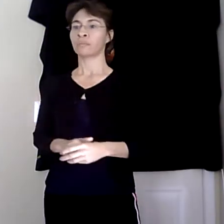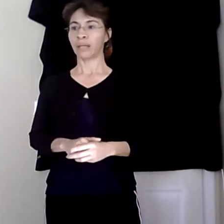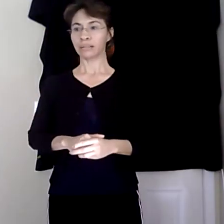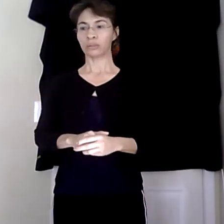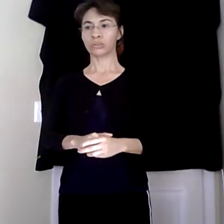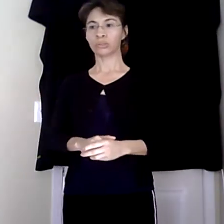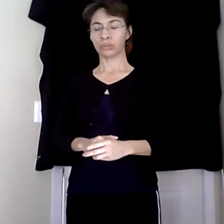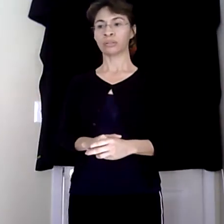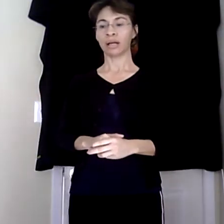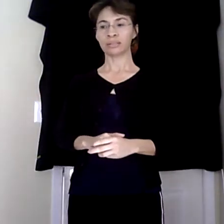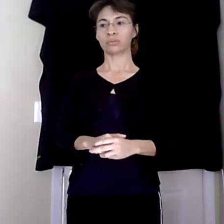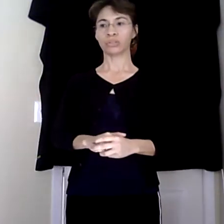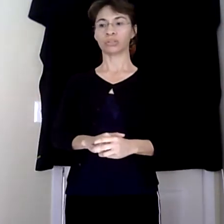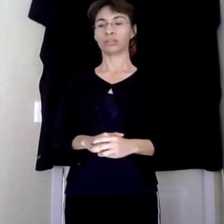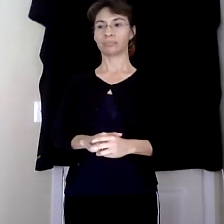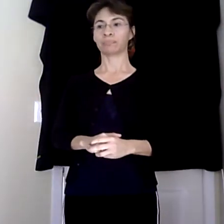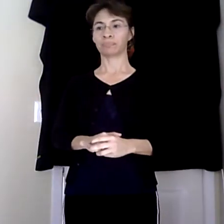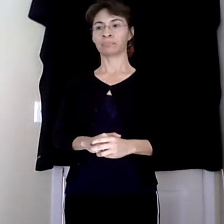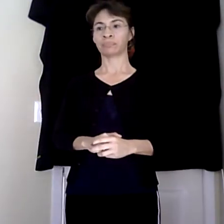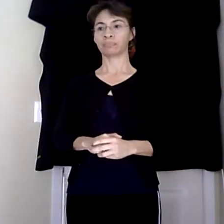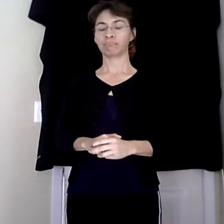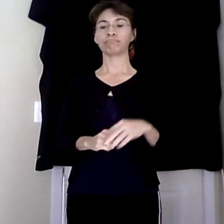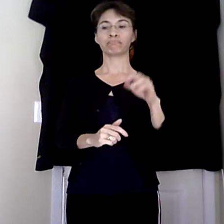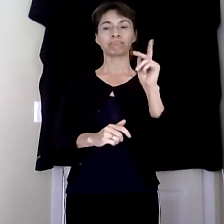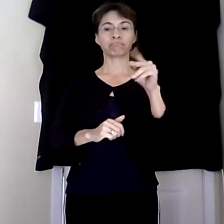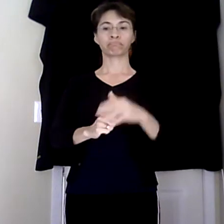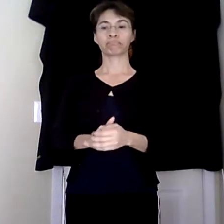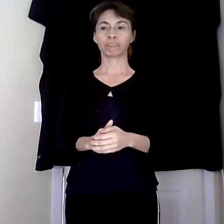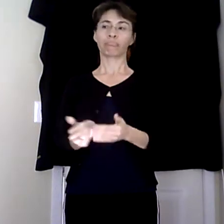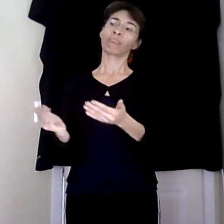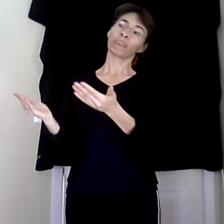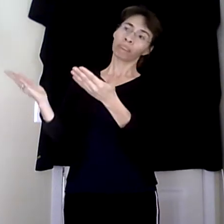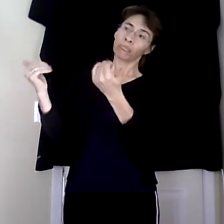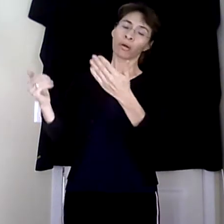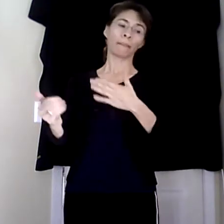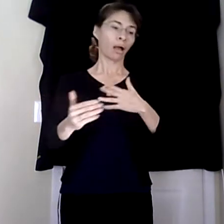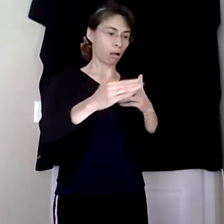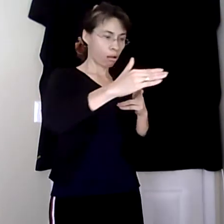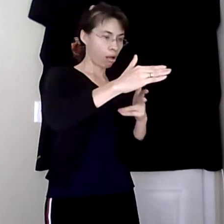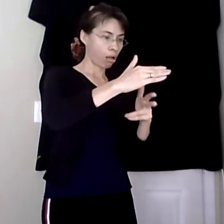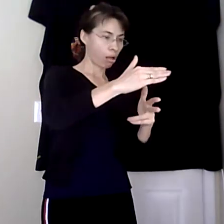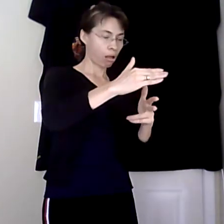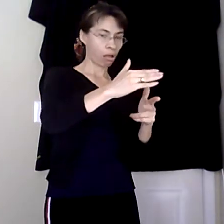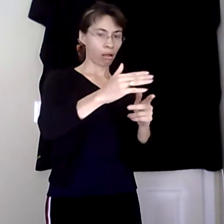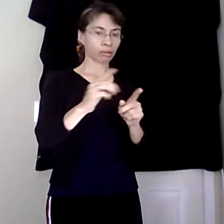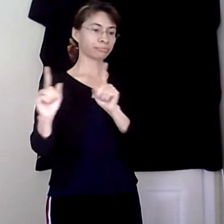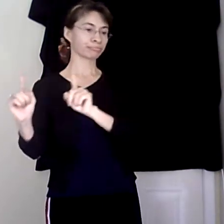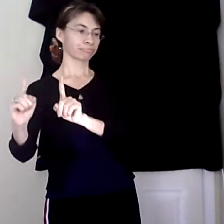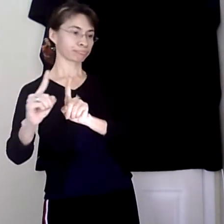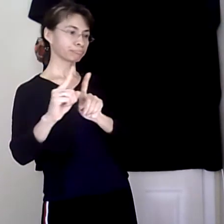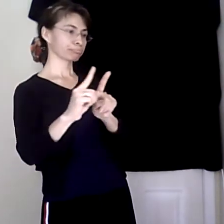That sounds good. That sounds good. Okay, well, let's go into my garage and let's see what you need and get you up to date there.